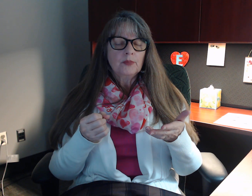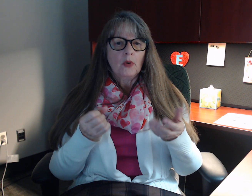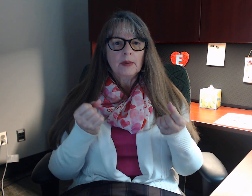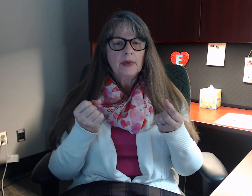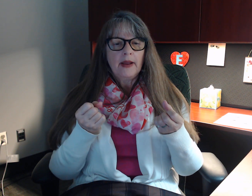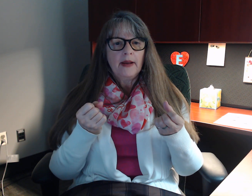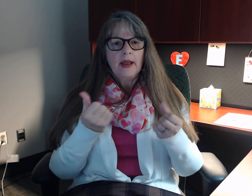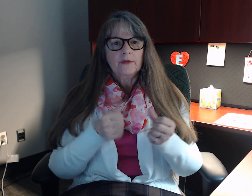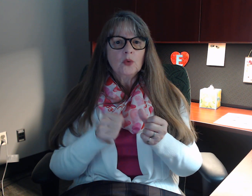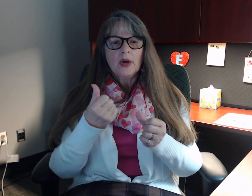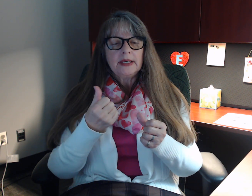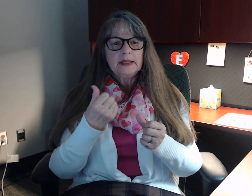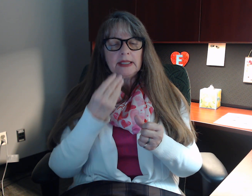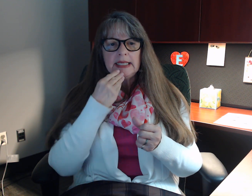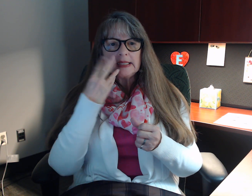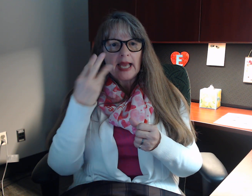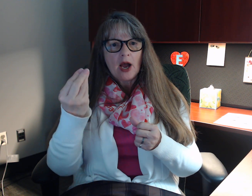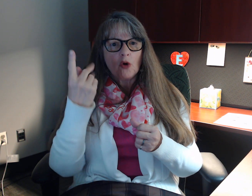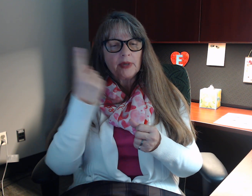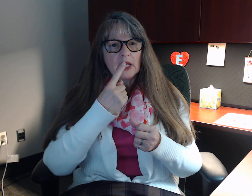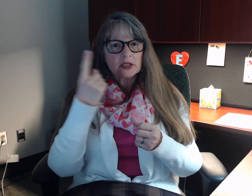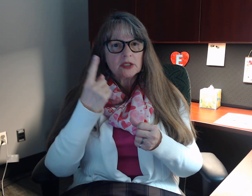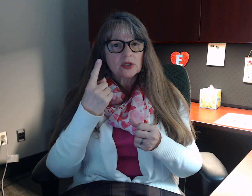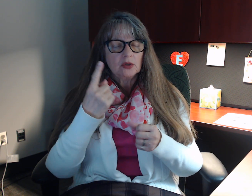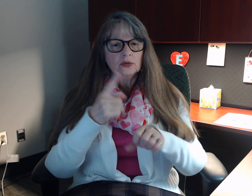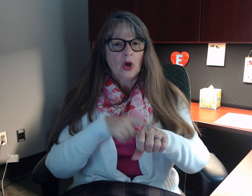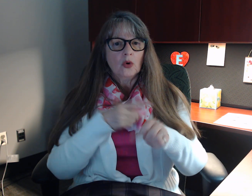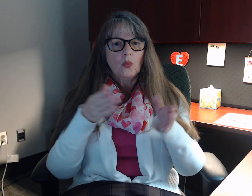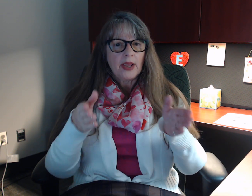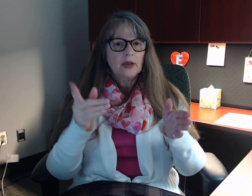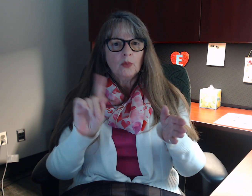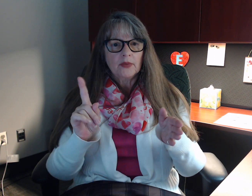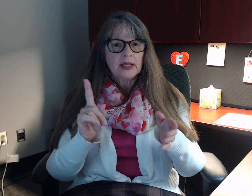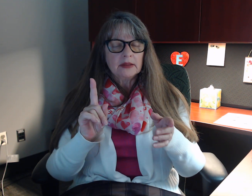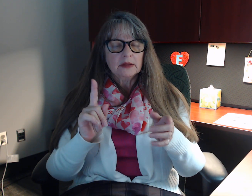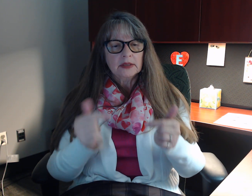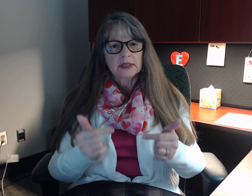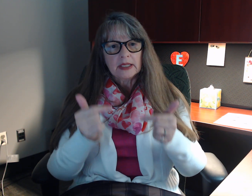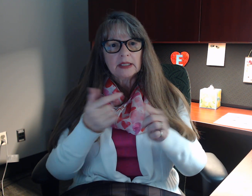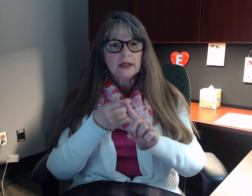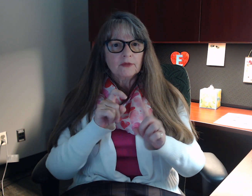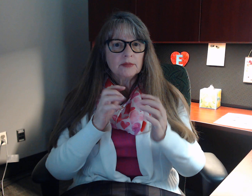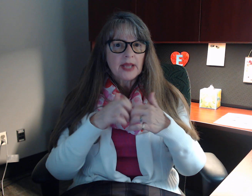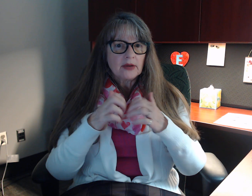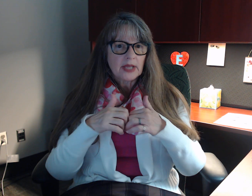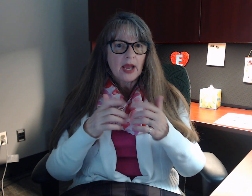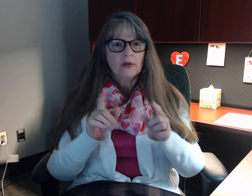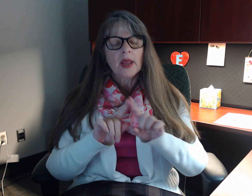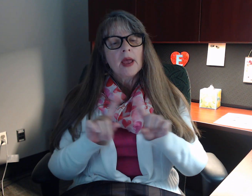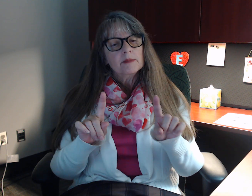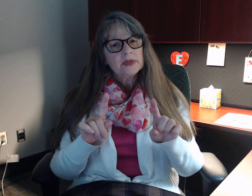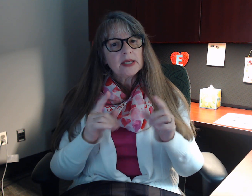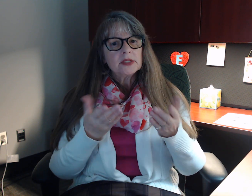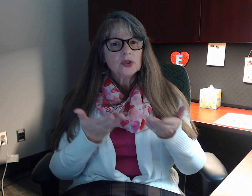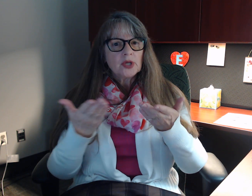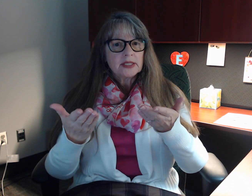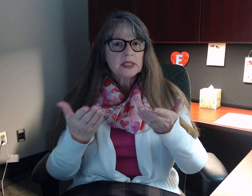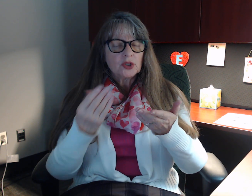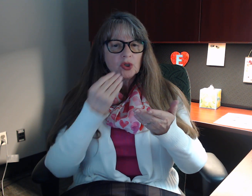or everyone eats out because it's a long way where they live from downtown. But they suggest that you eat